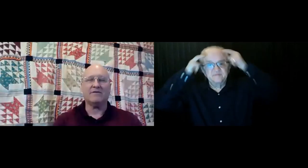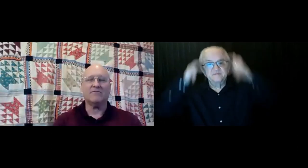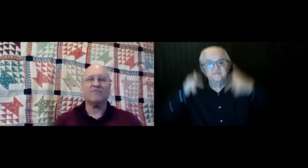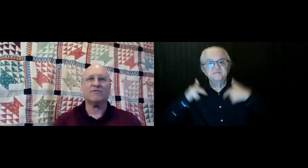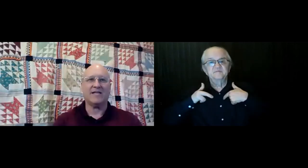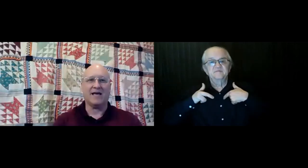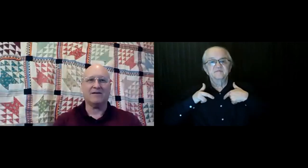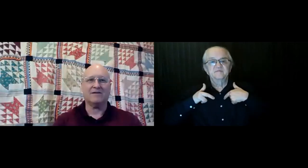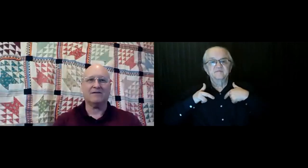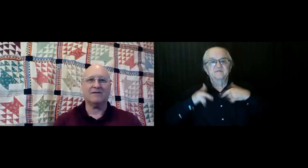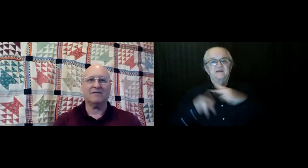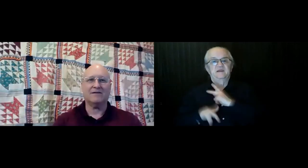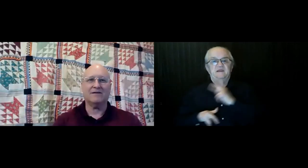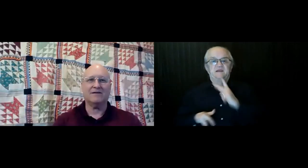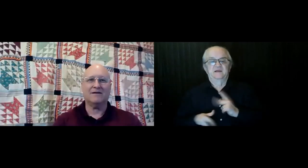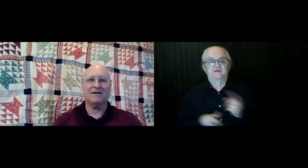king for the day.